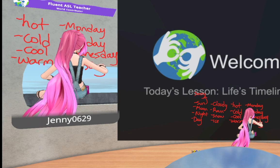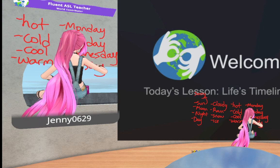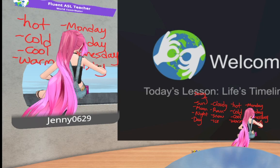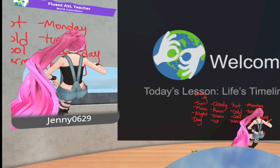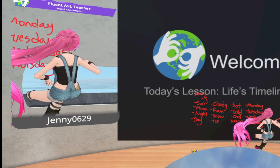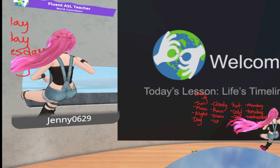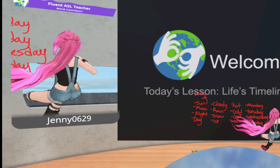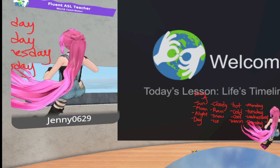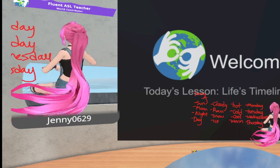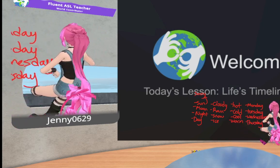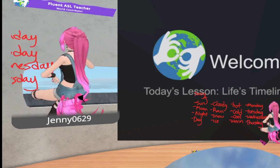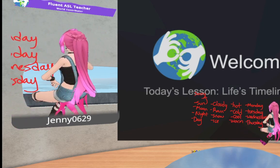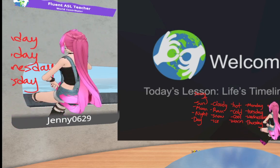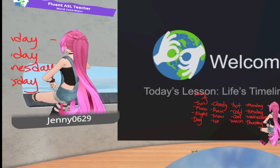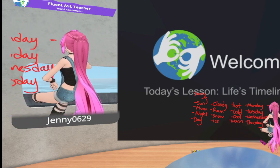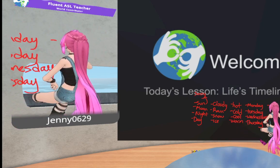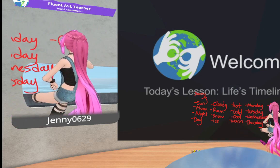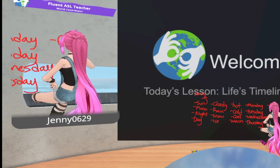Thursday,